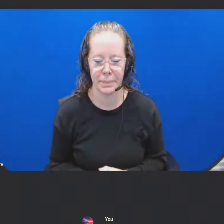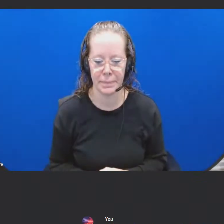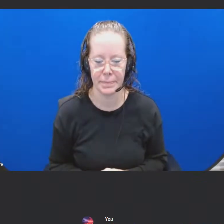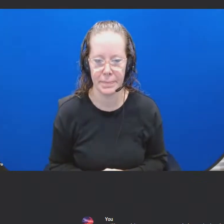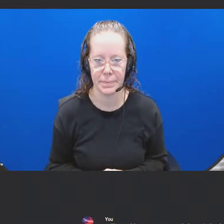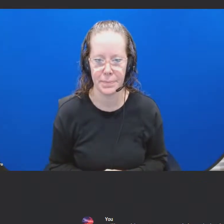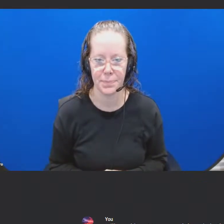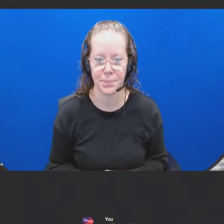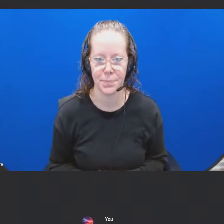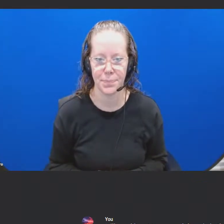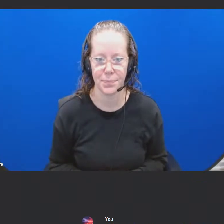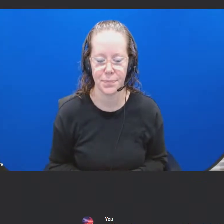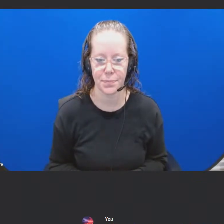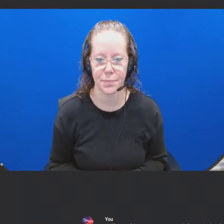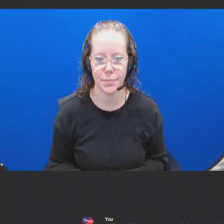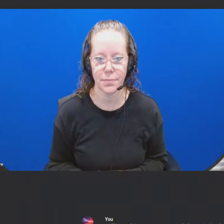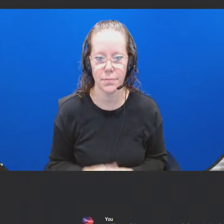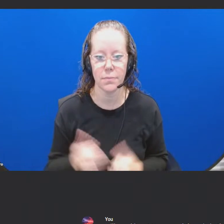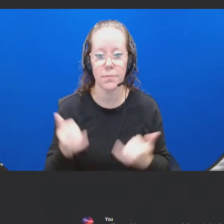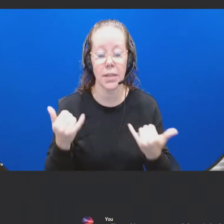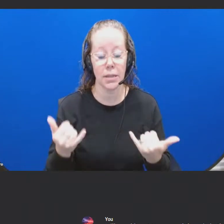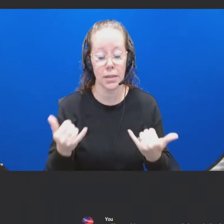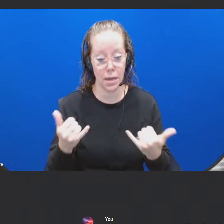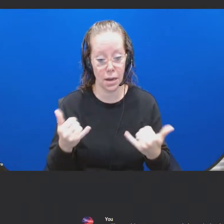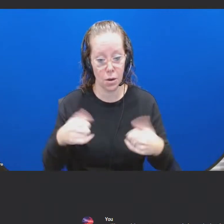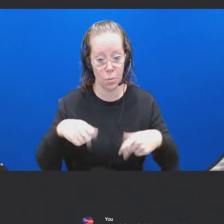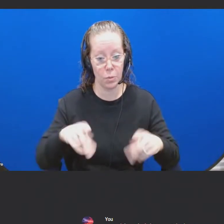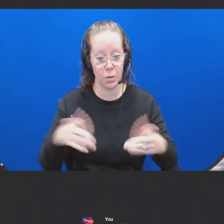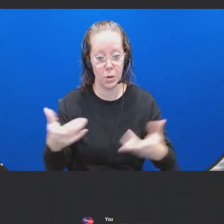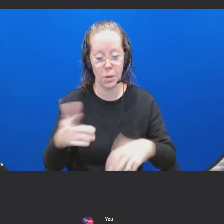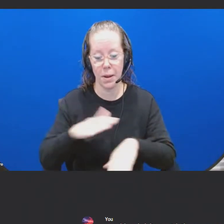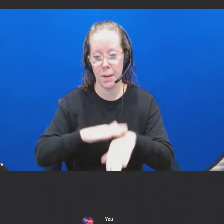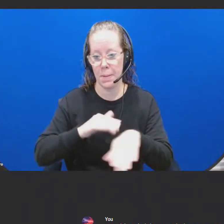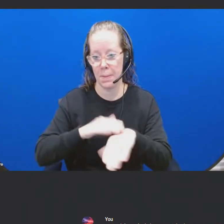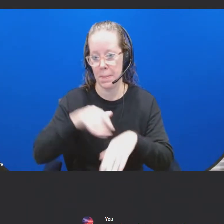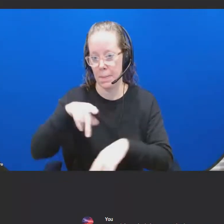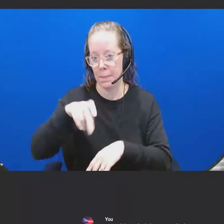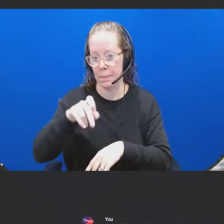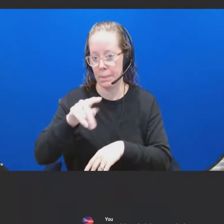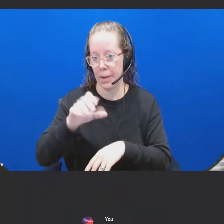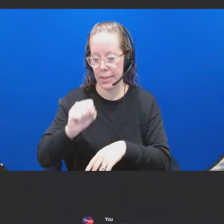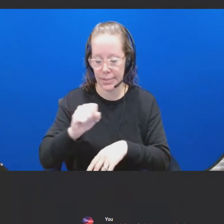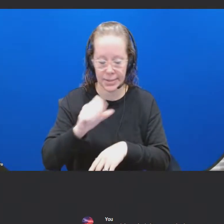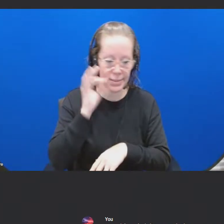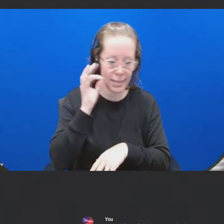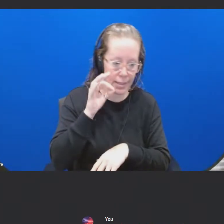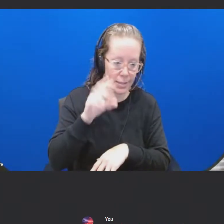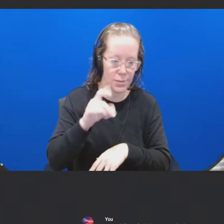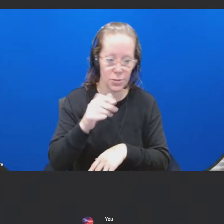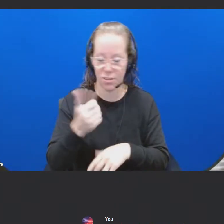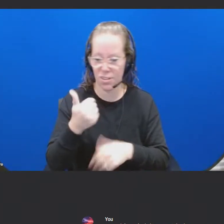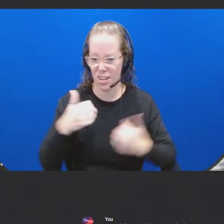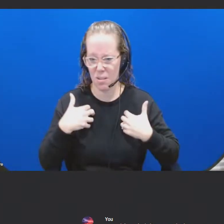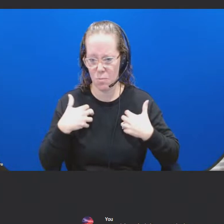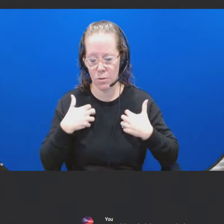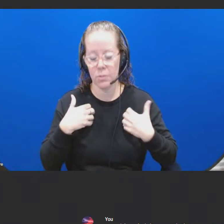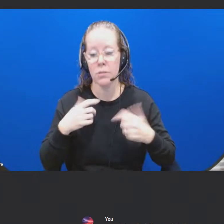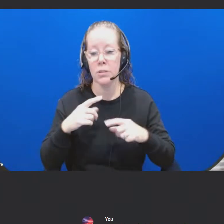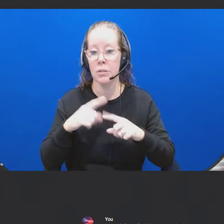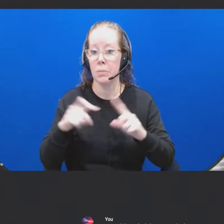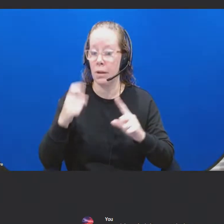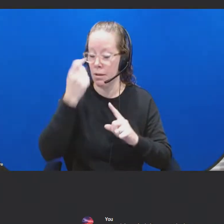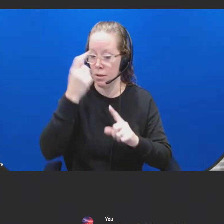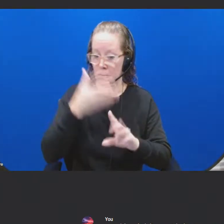We're now allowing pets into the home. You must provide proof of vaccination for your pets prior to them